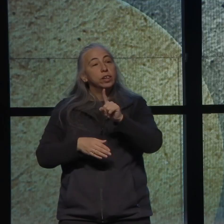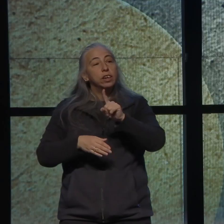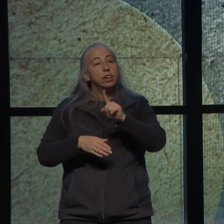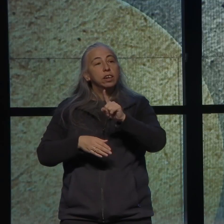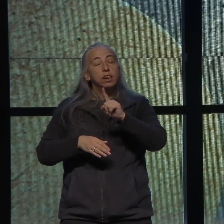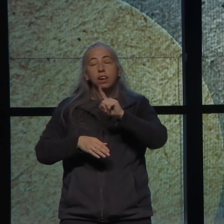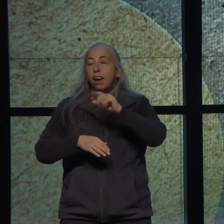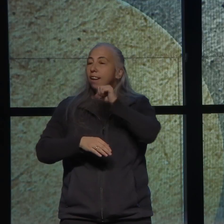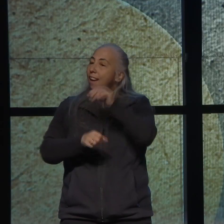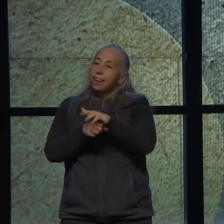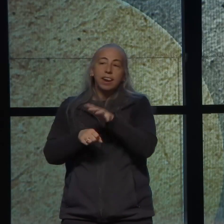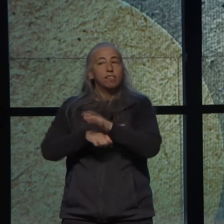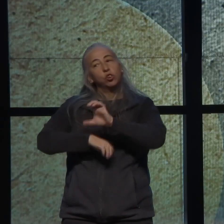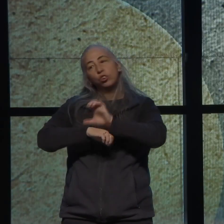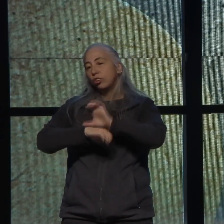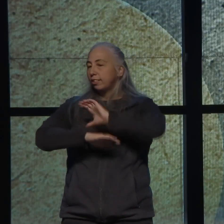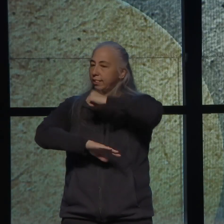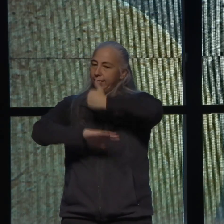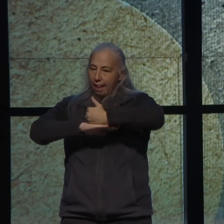today.